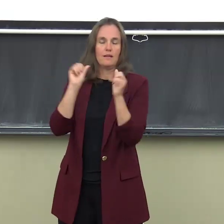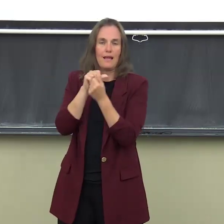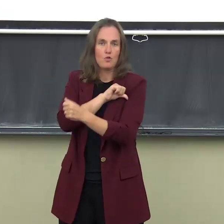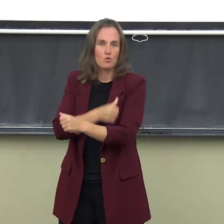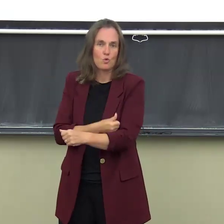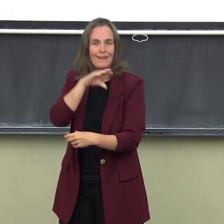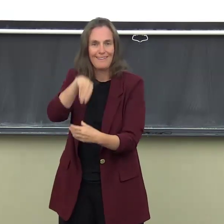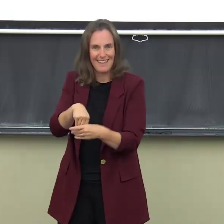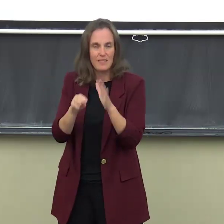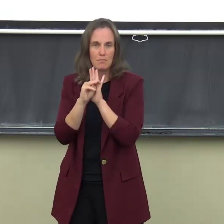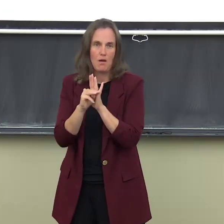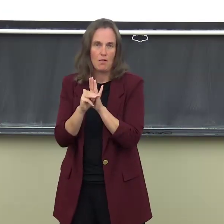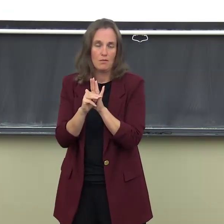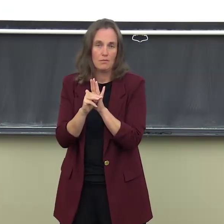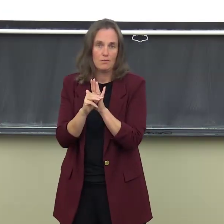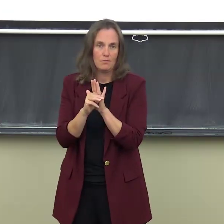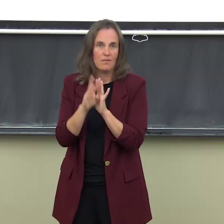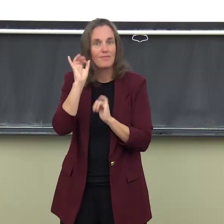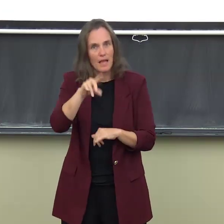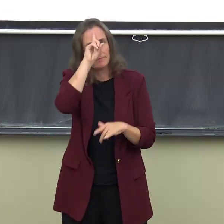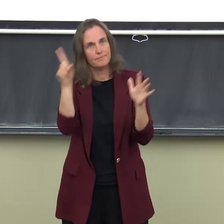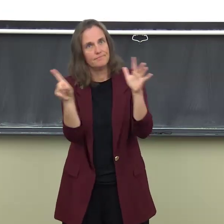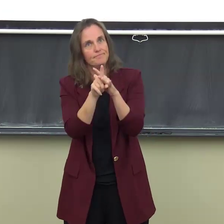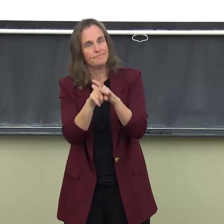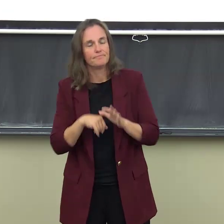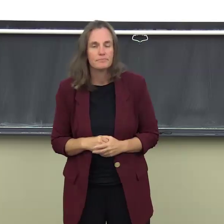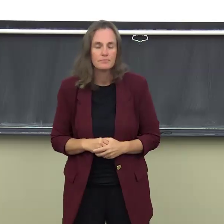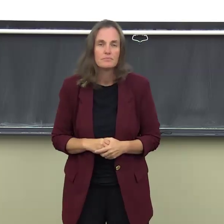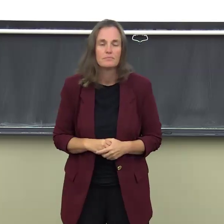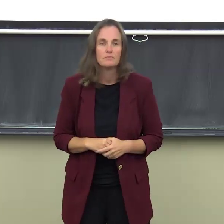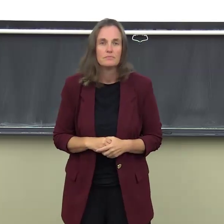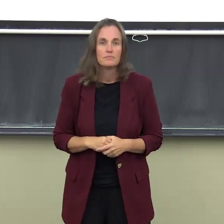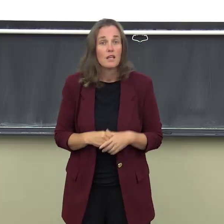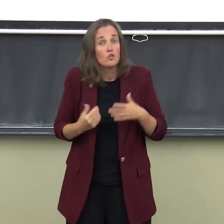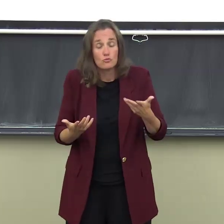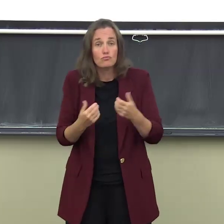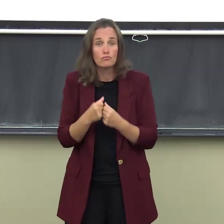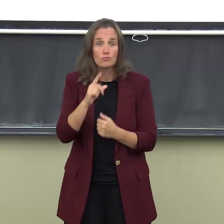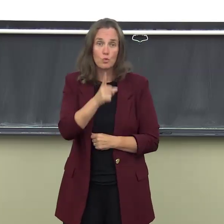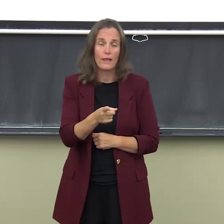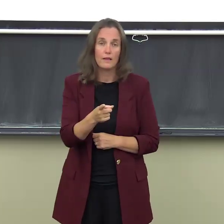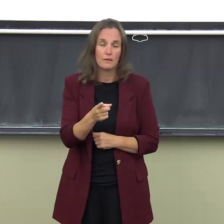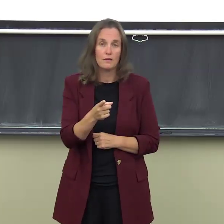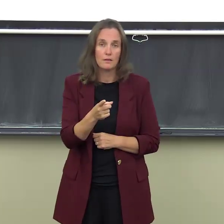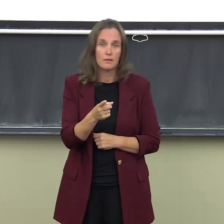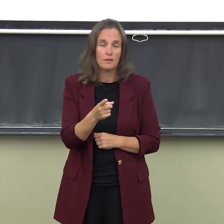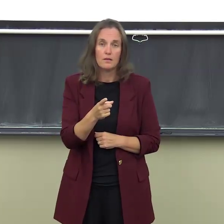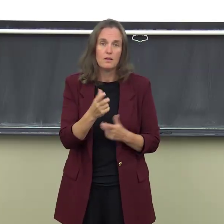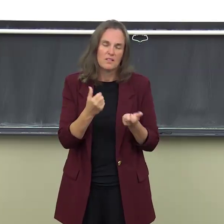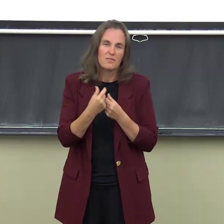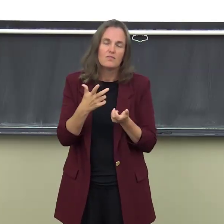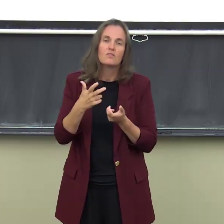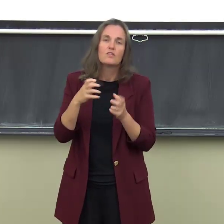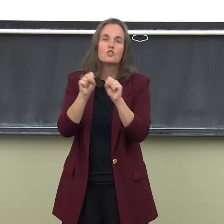model. This is what it made me think of. But like to just really, I think goes back also to the socio-technical,